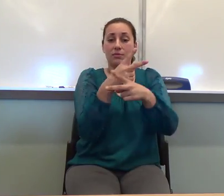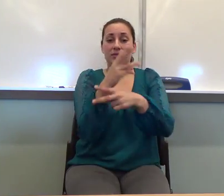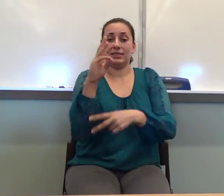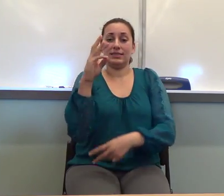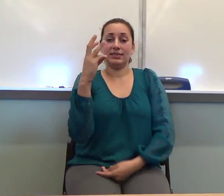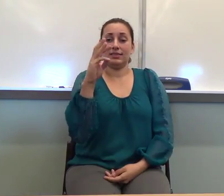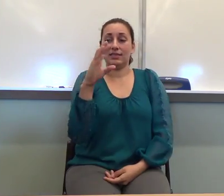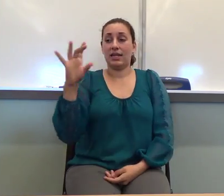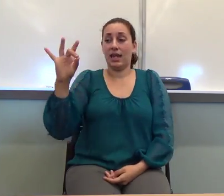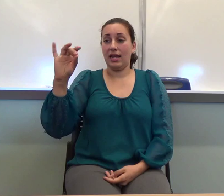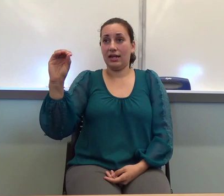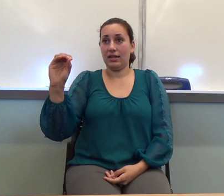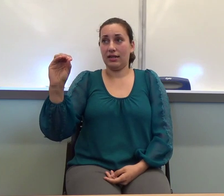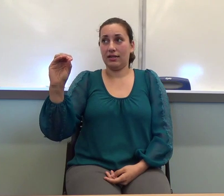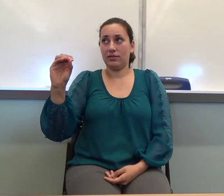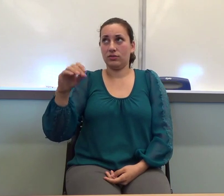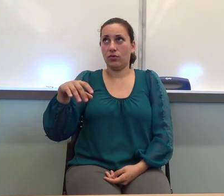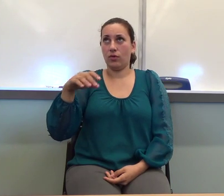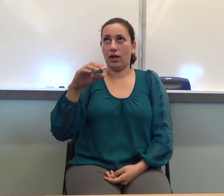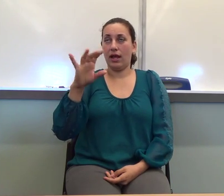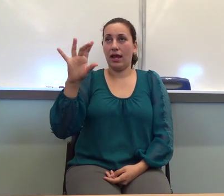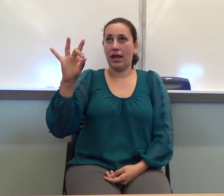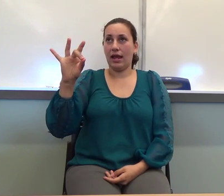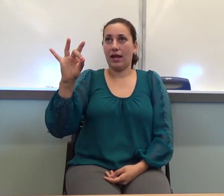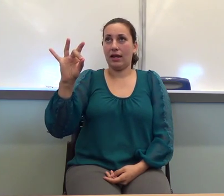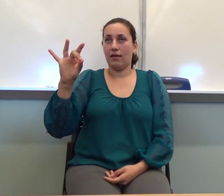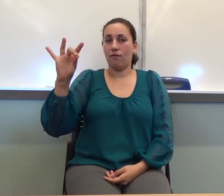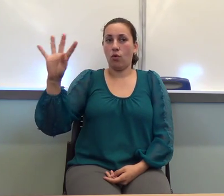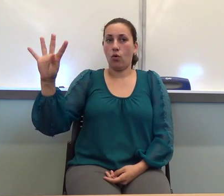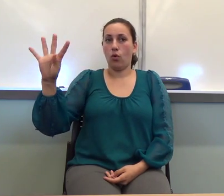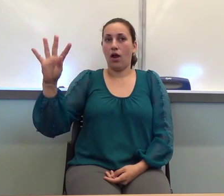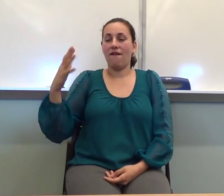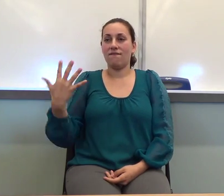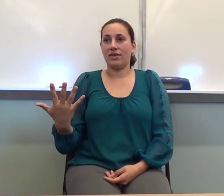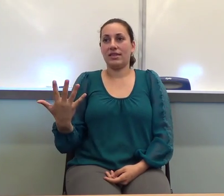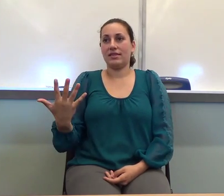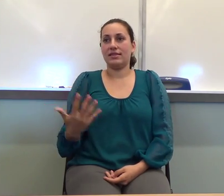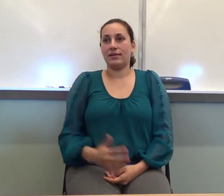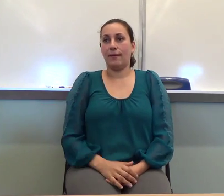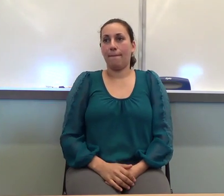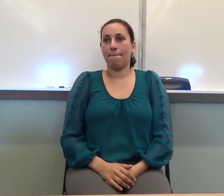is 84/5. And we want the ratio of that to